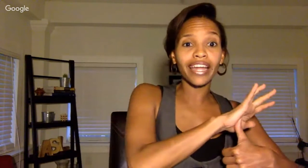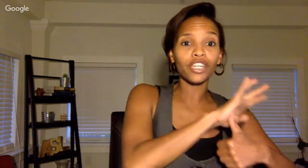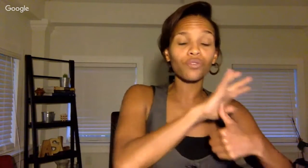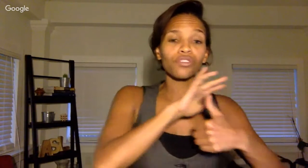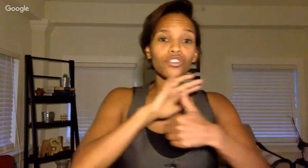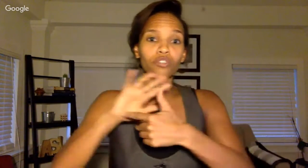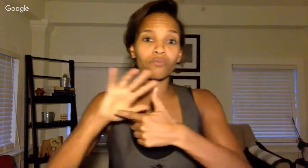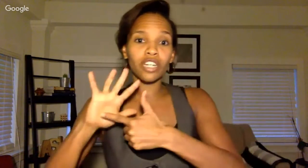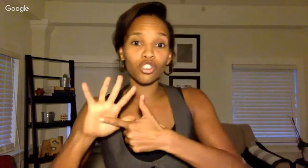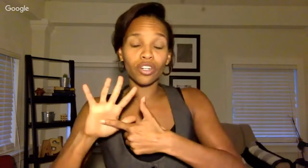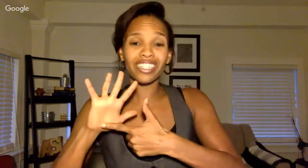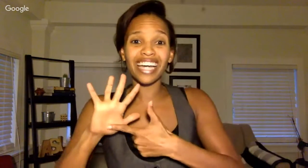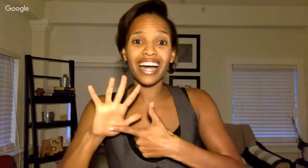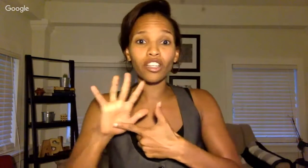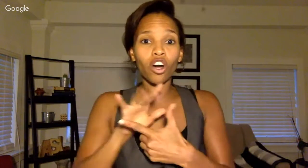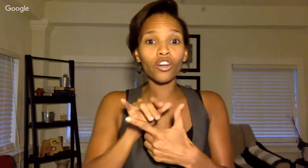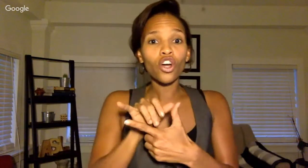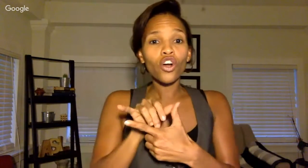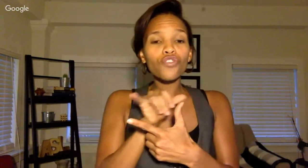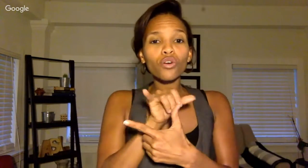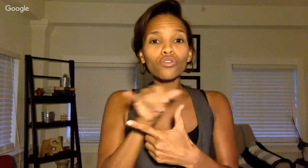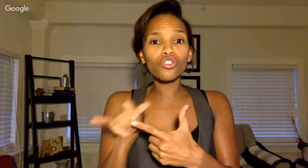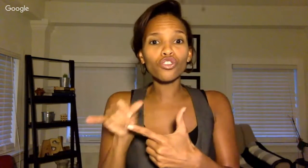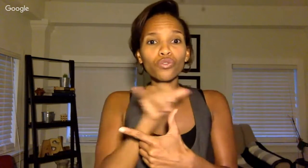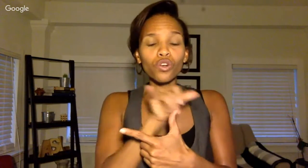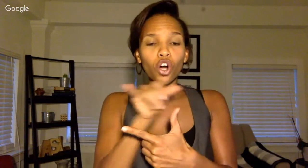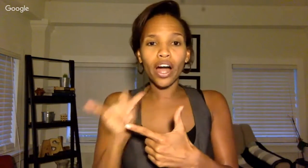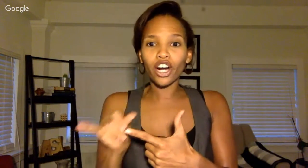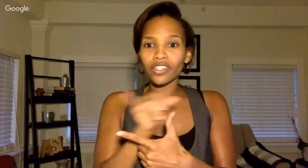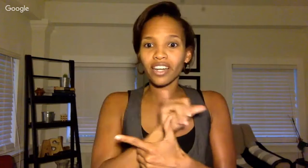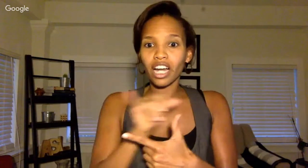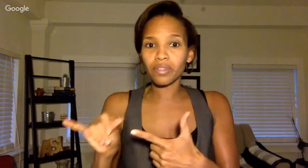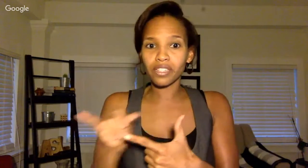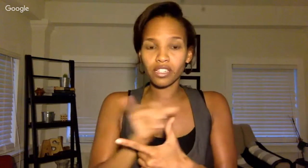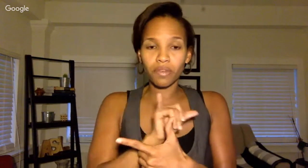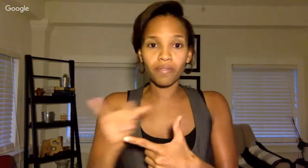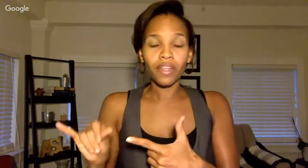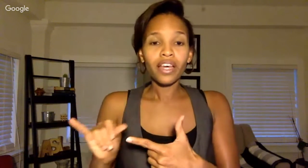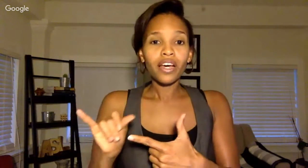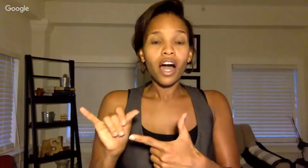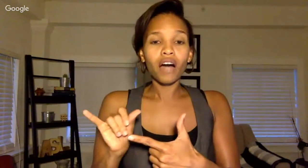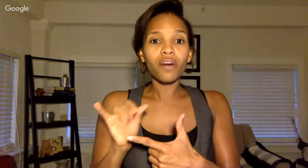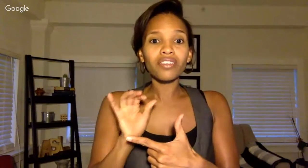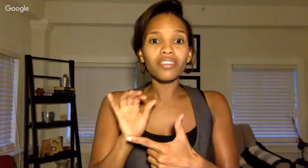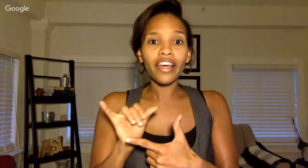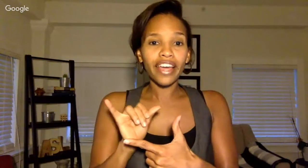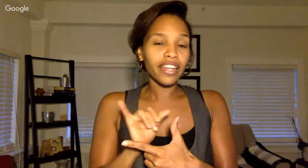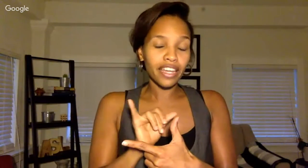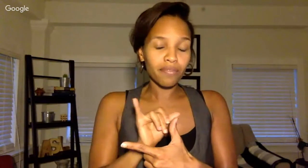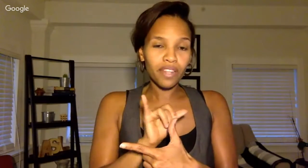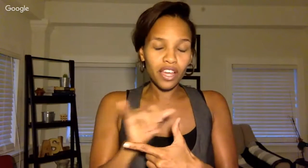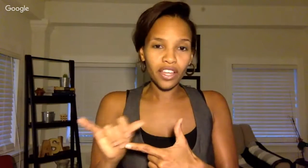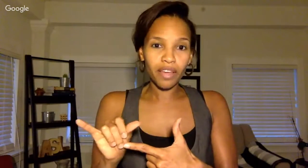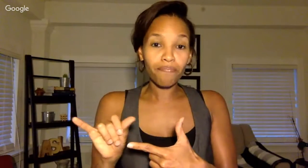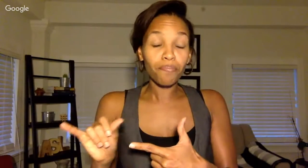I use the term constructed dialogue, those two are synonymous to me. A lot, and